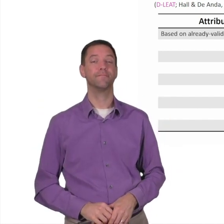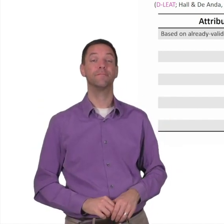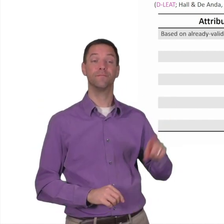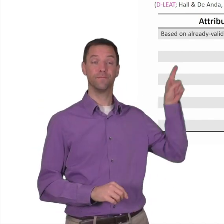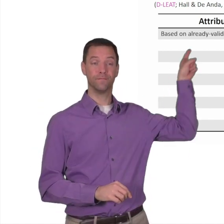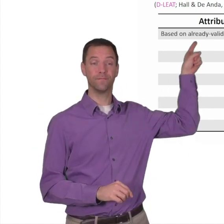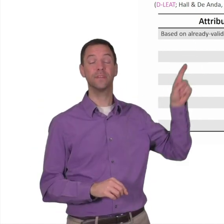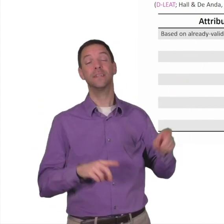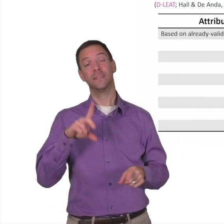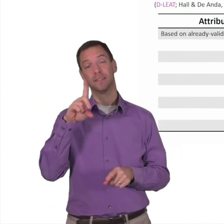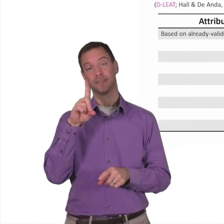are.